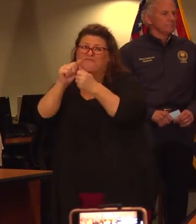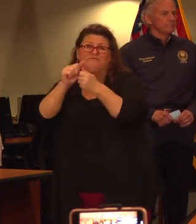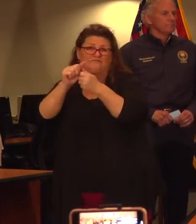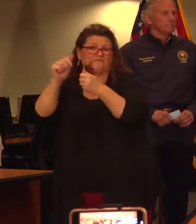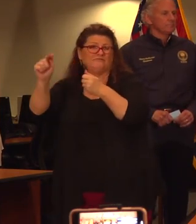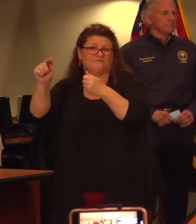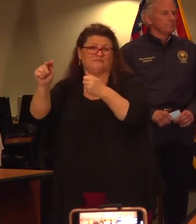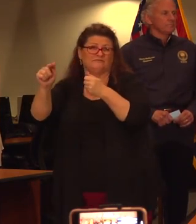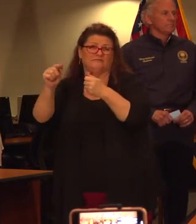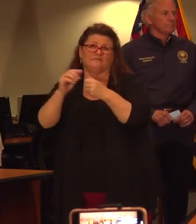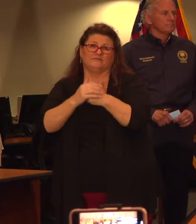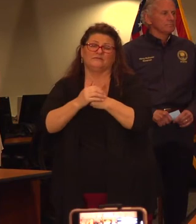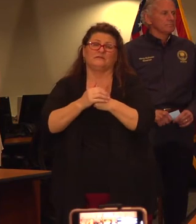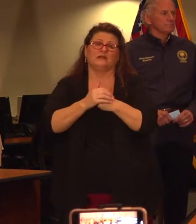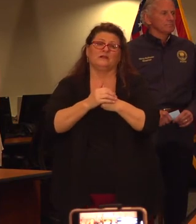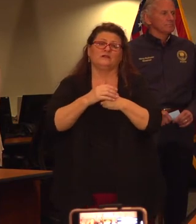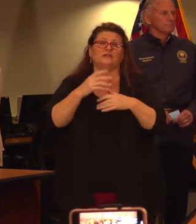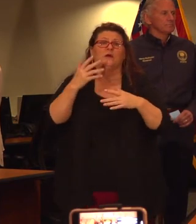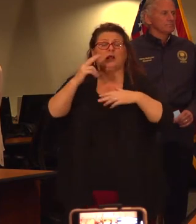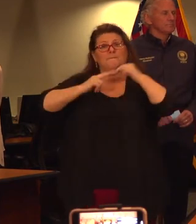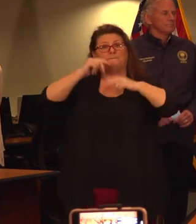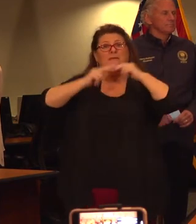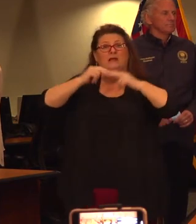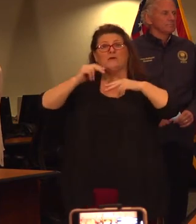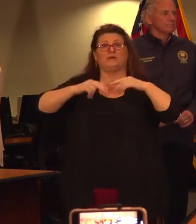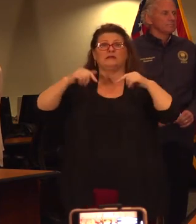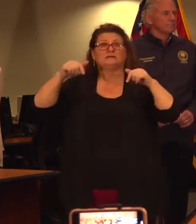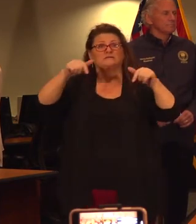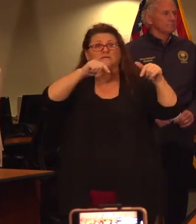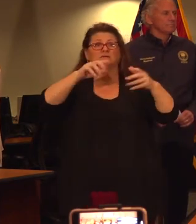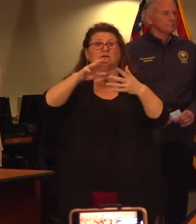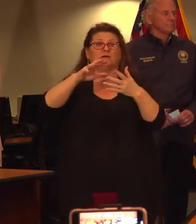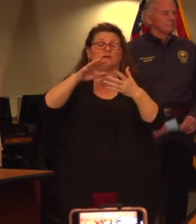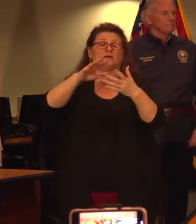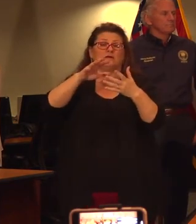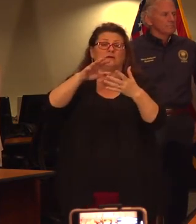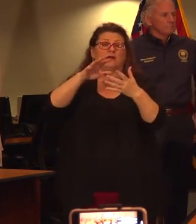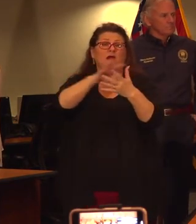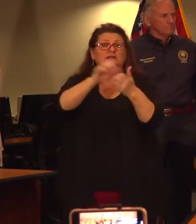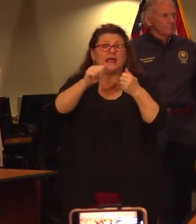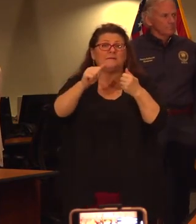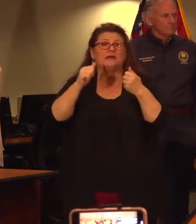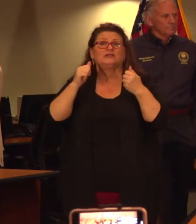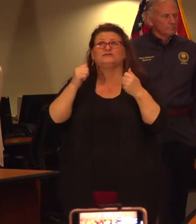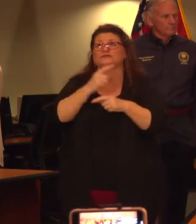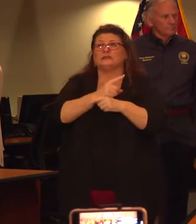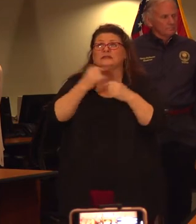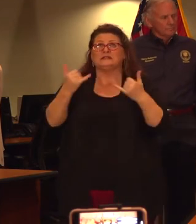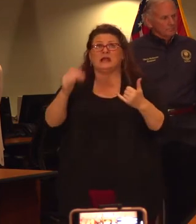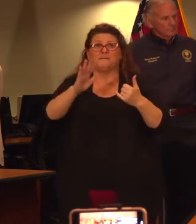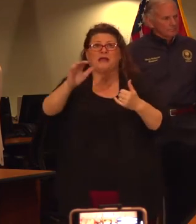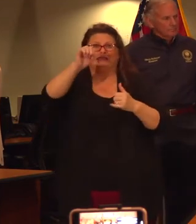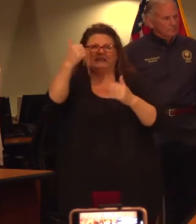Current estimates in terms of the infrastructure damage, and that would include debris removal and emergency protective measures, is right now around